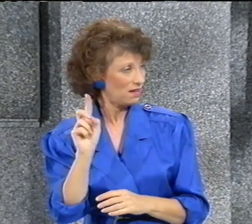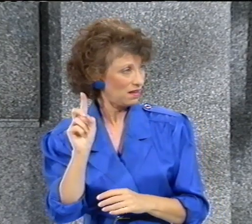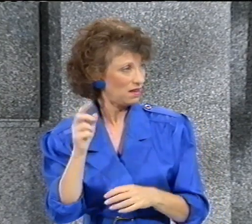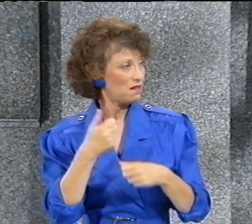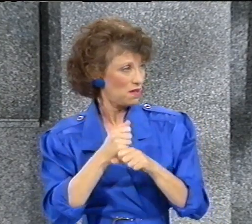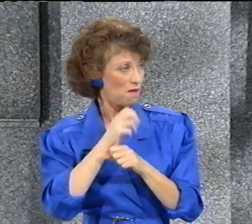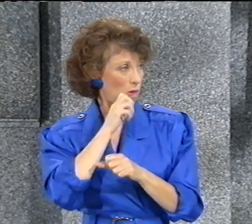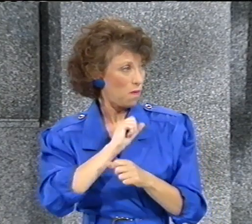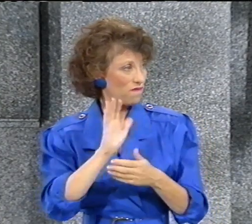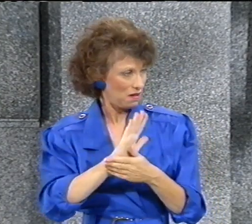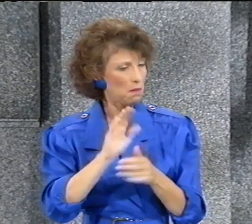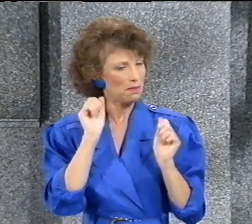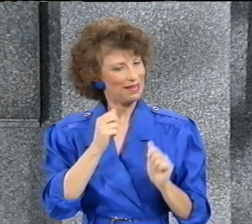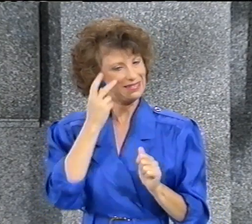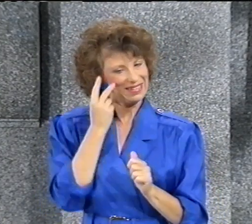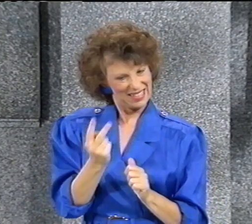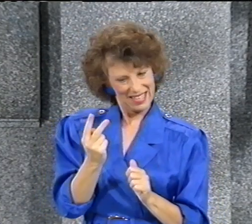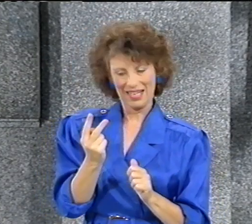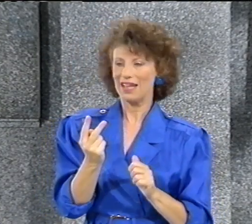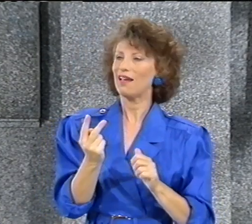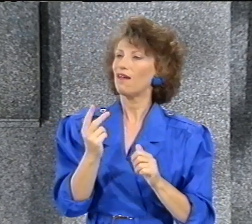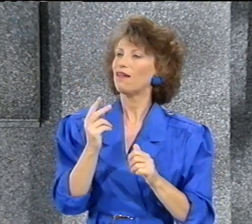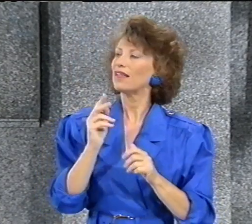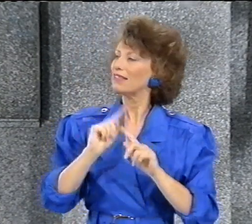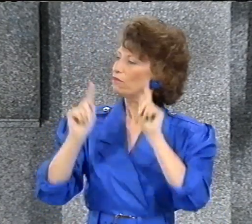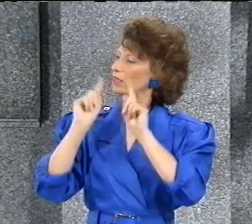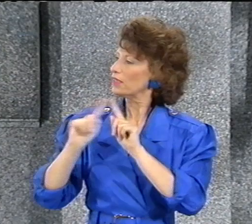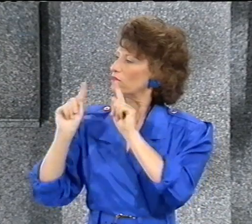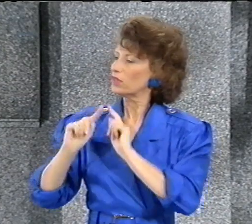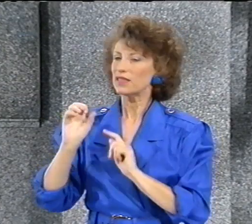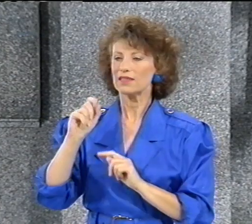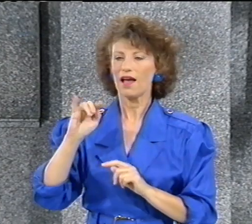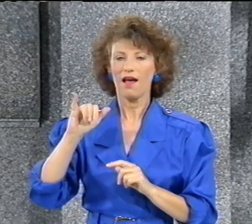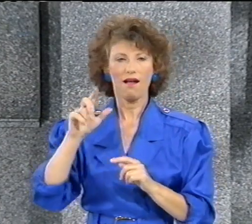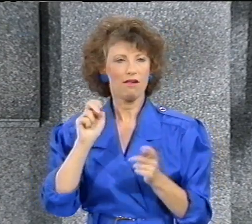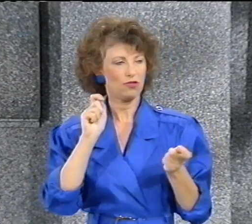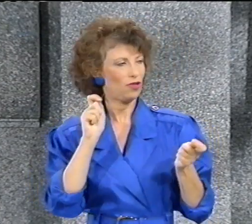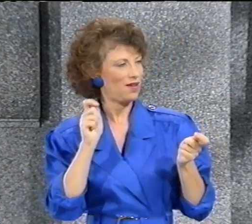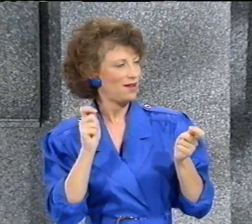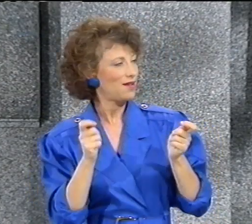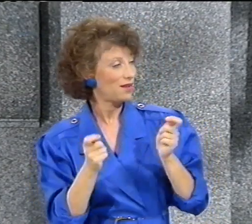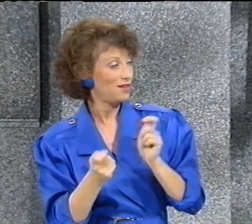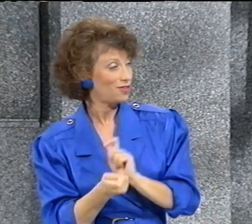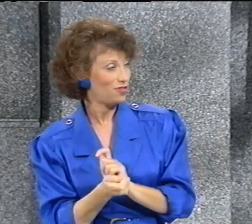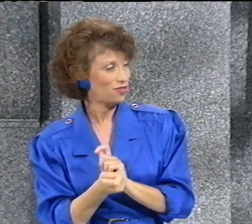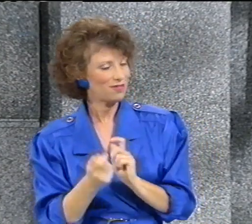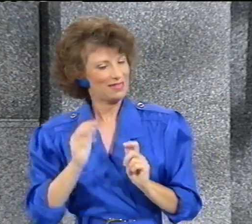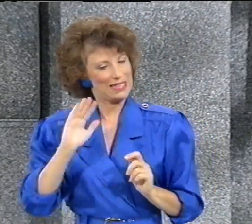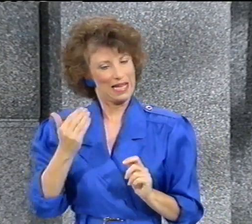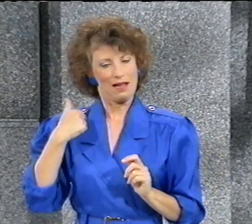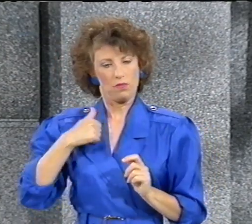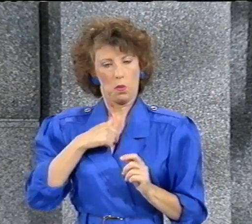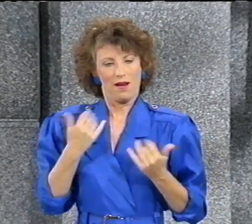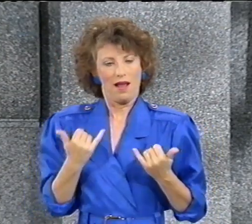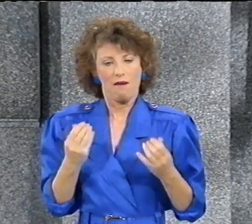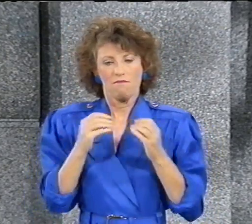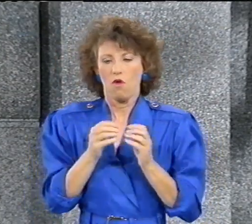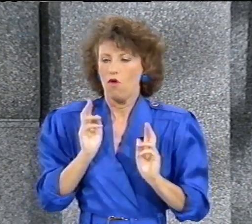National Association of the Deaf back in 1913, you'll see some of those historical changes. We seem to be in a